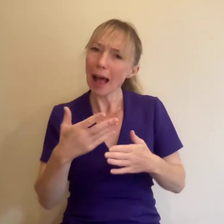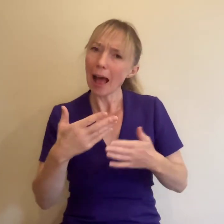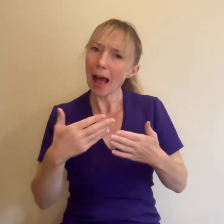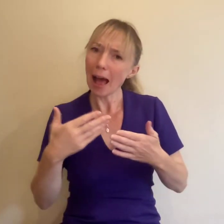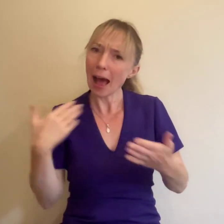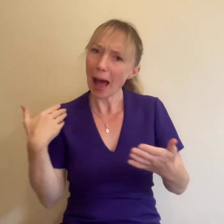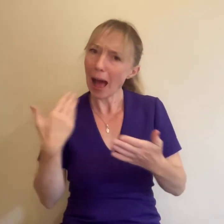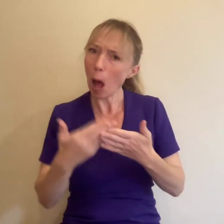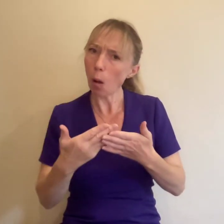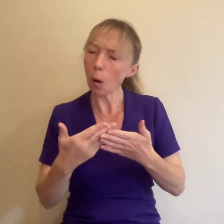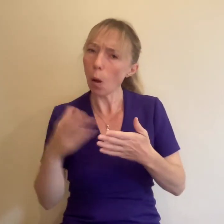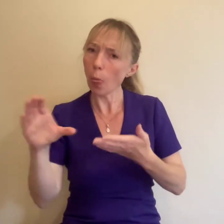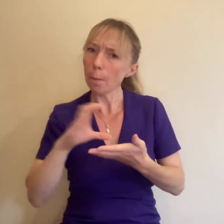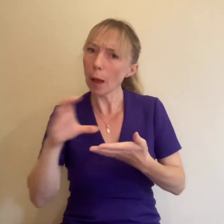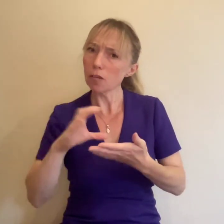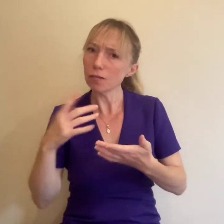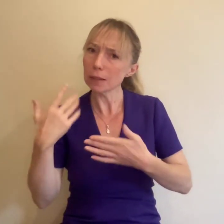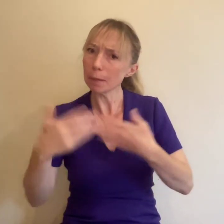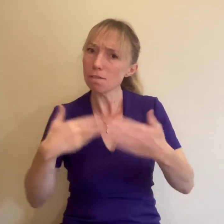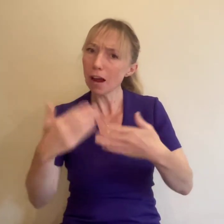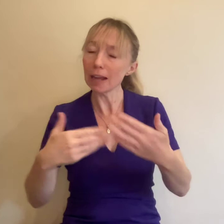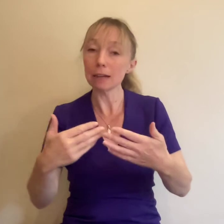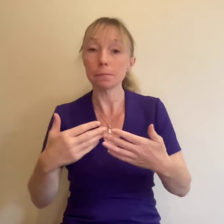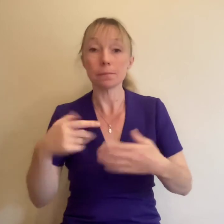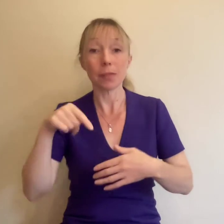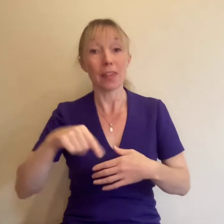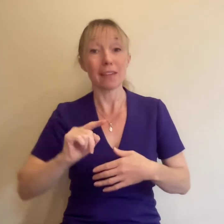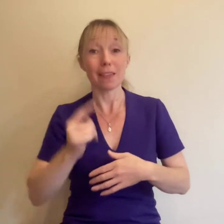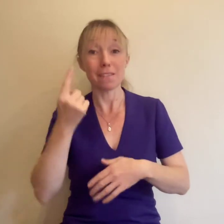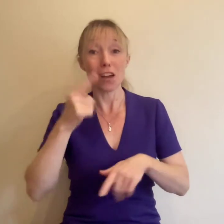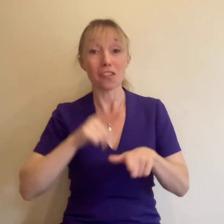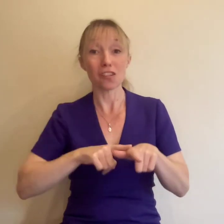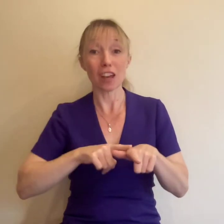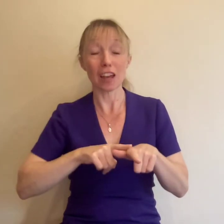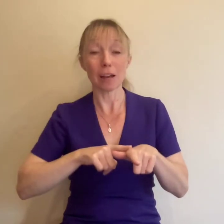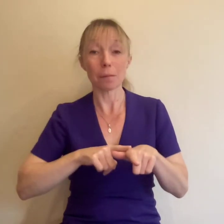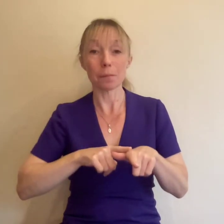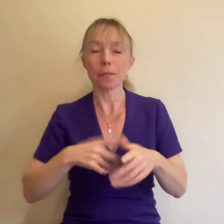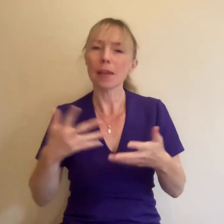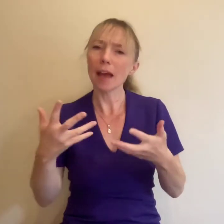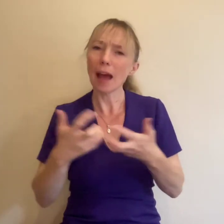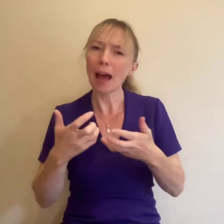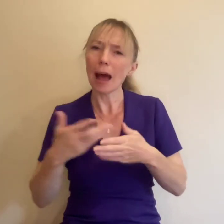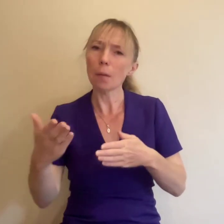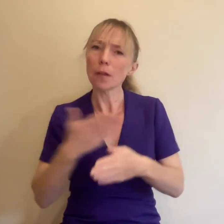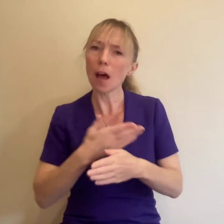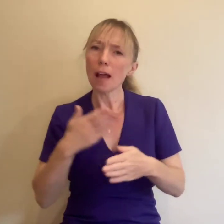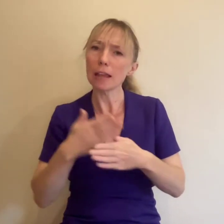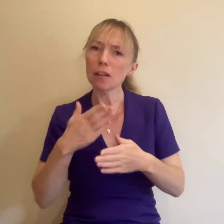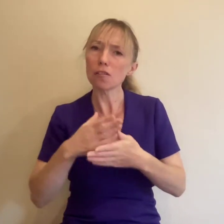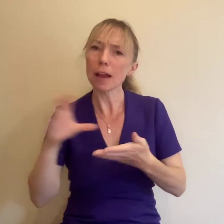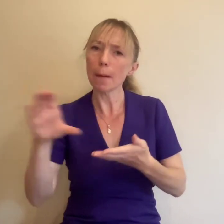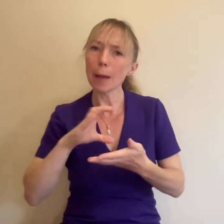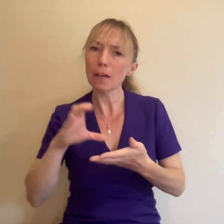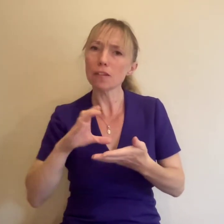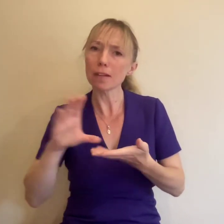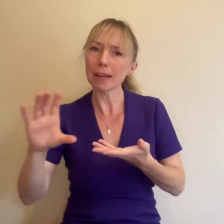first year of the bursaries. How is the Early Career Bursary Programme funded? The